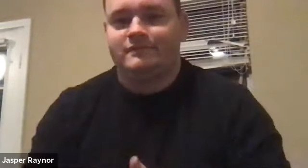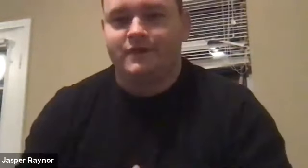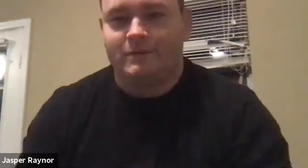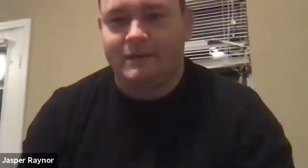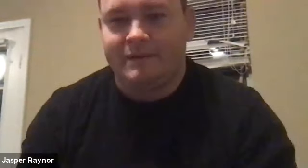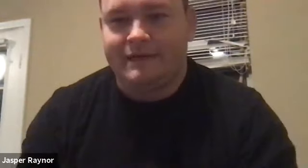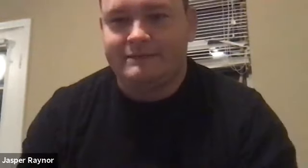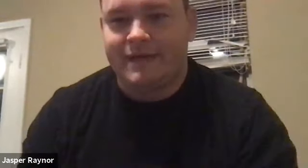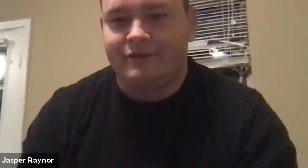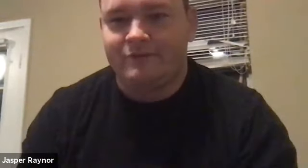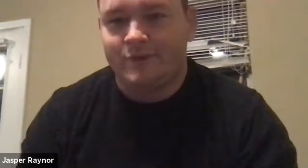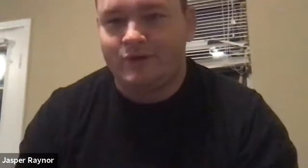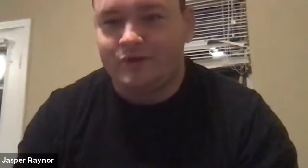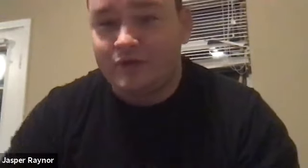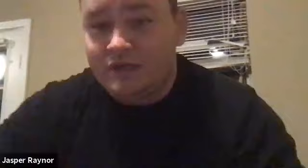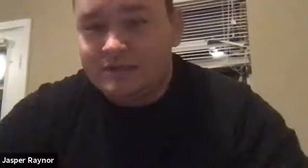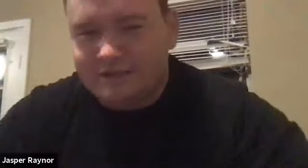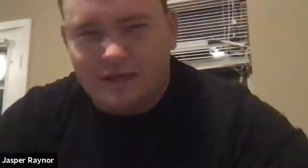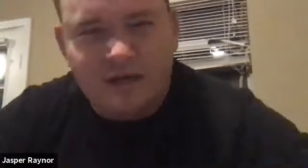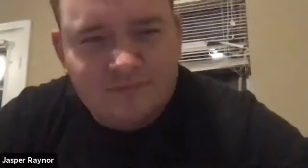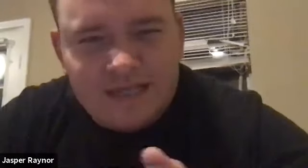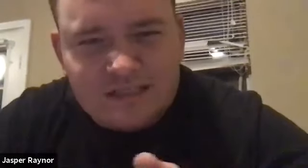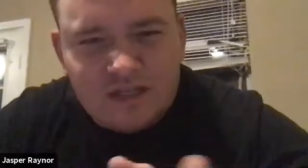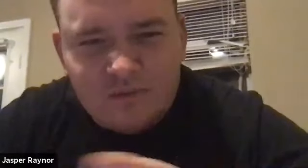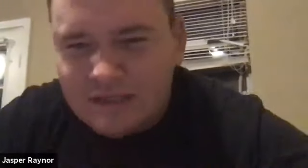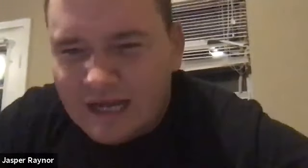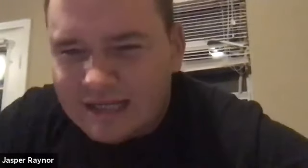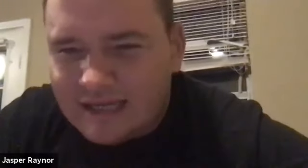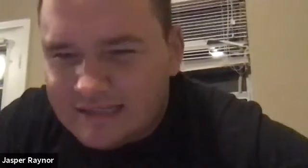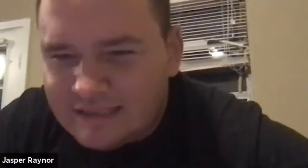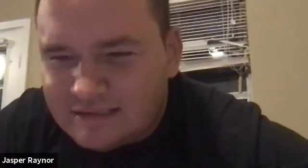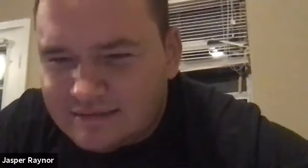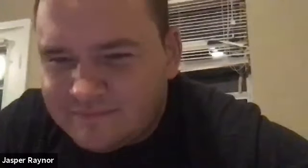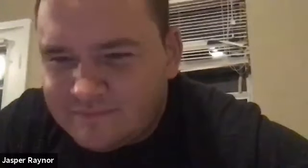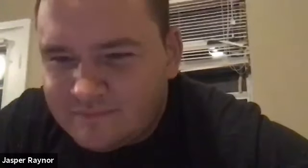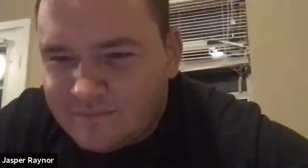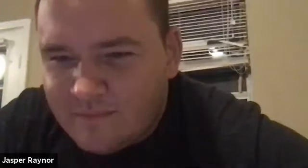Thought I might have been a spider from earlier. Yeah, next up we got Kayla. No, me.